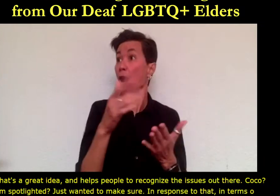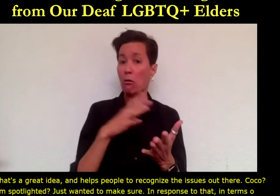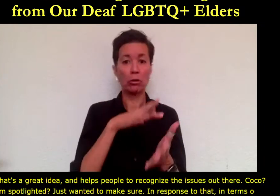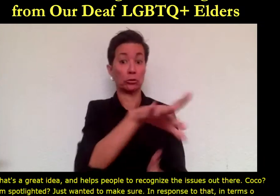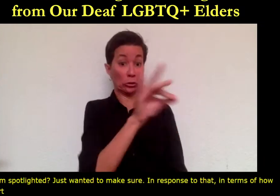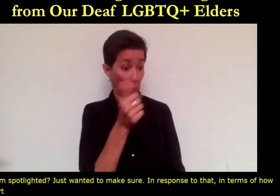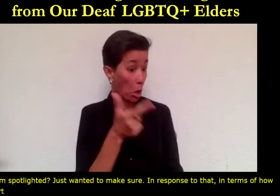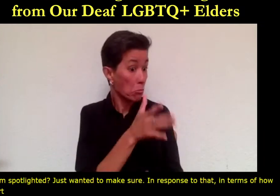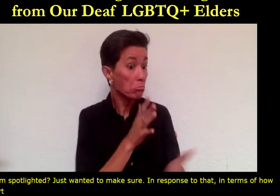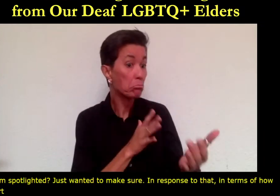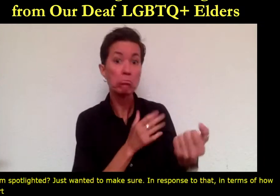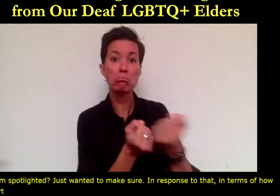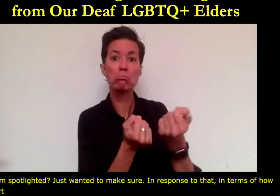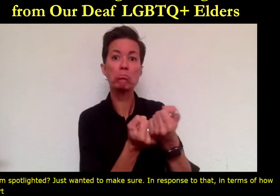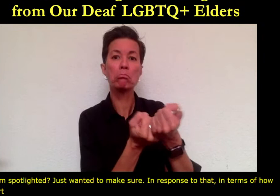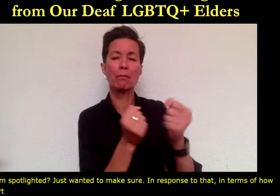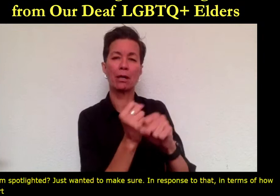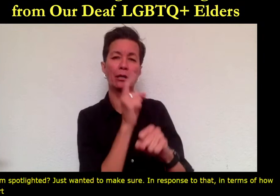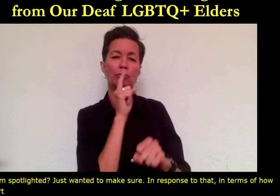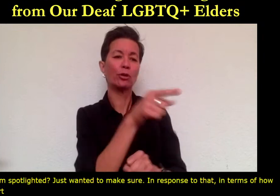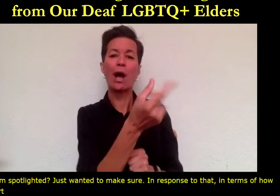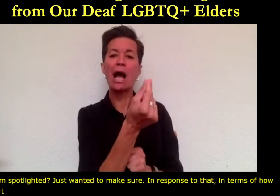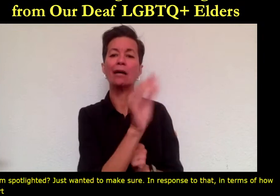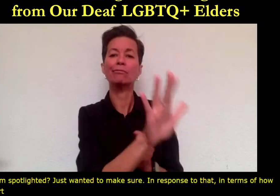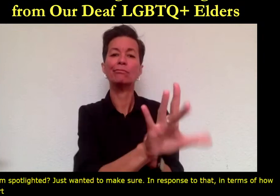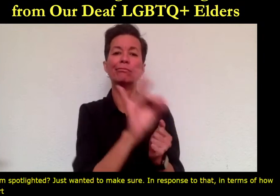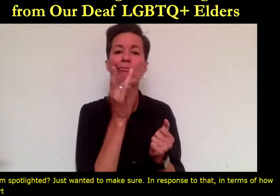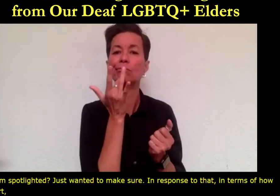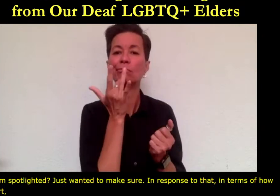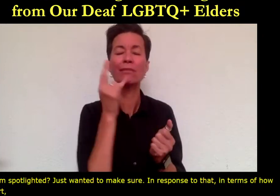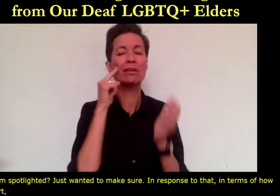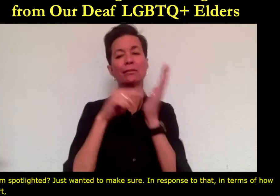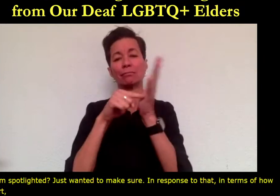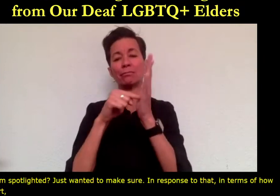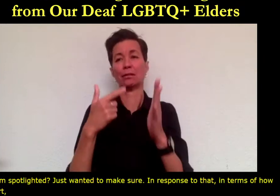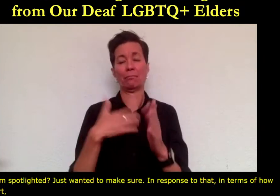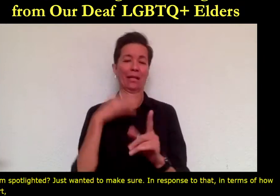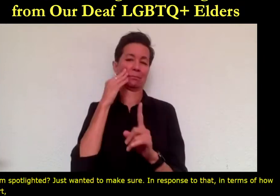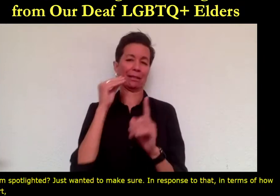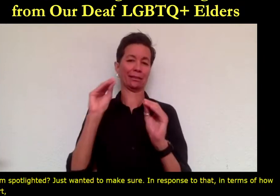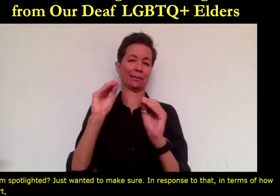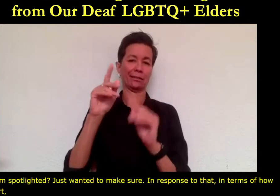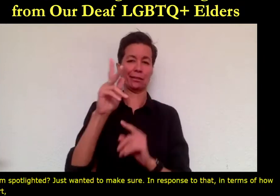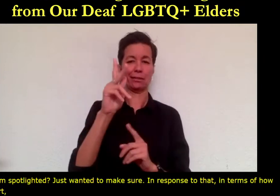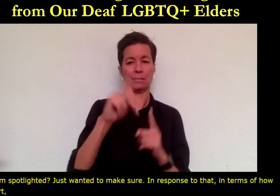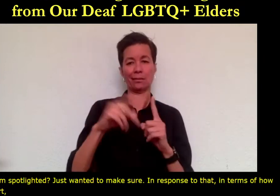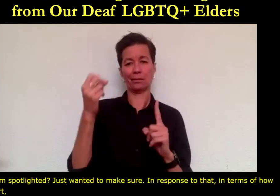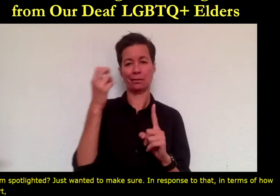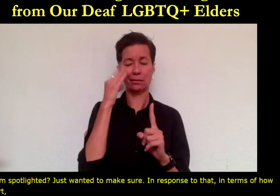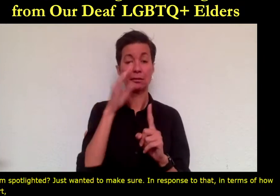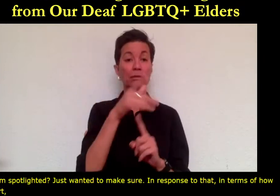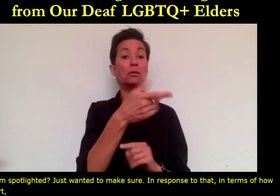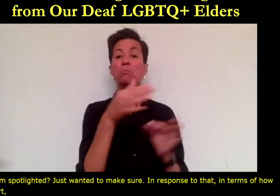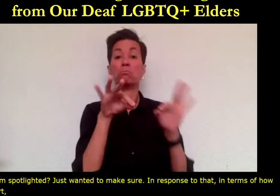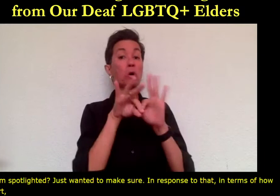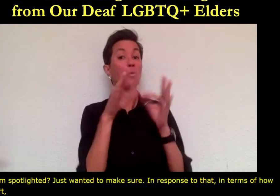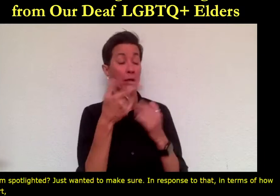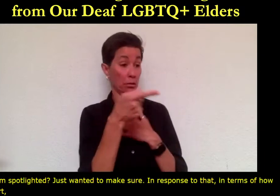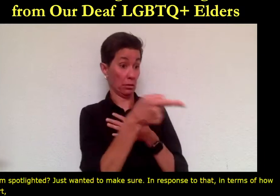yeah i think there are books and things like that um but also what do they need and what are they asking for my expansion you know i've taught